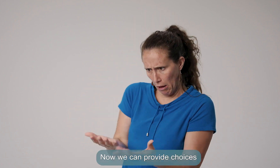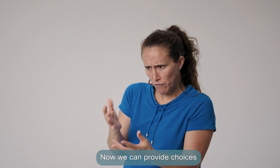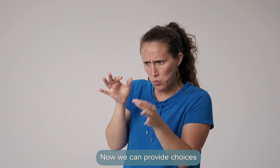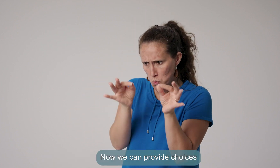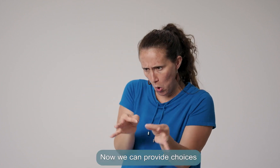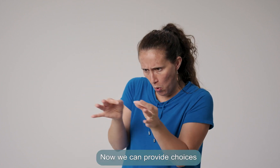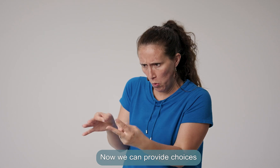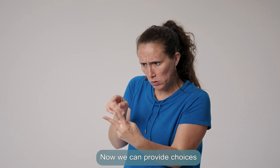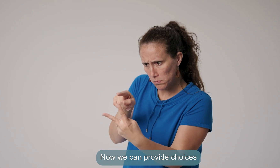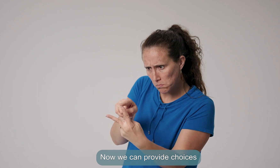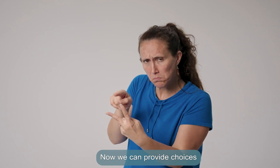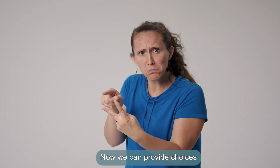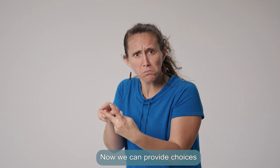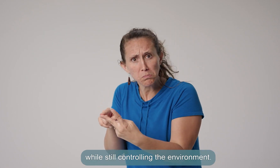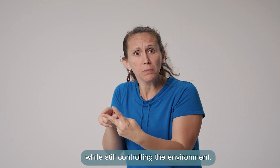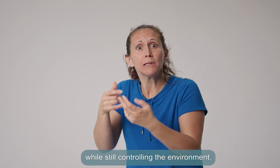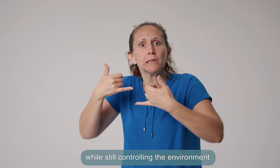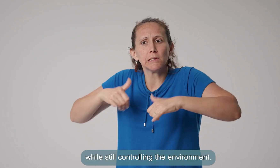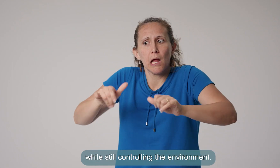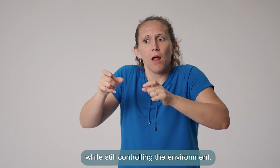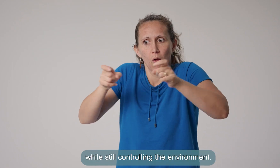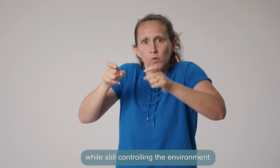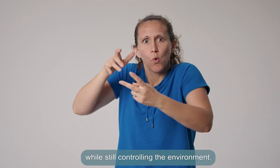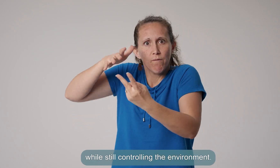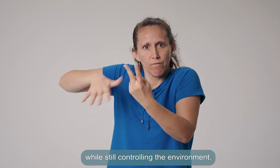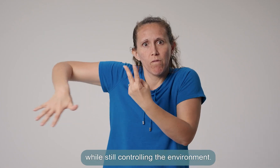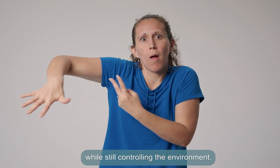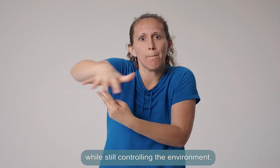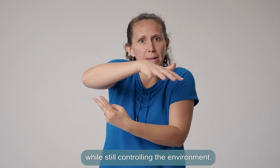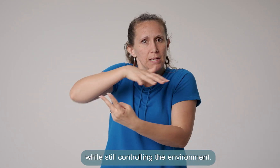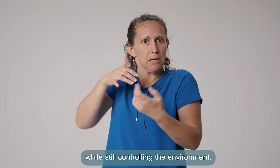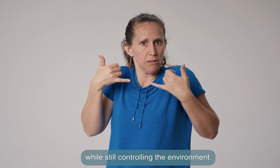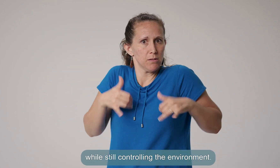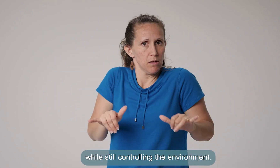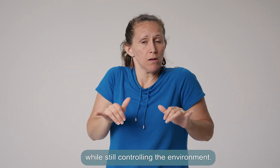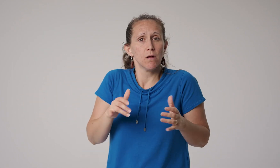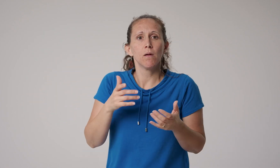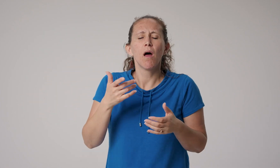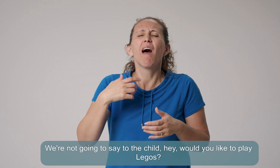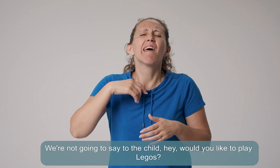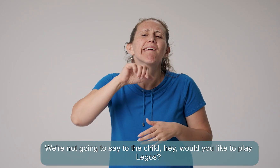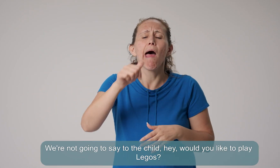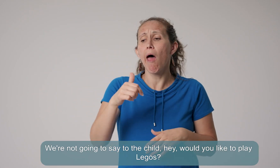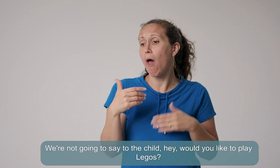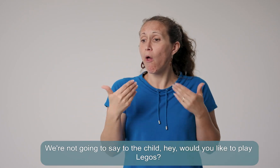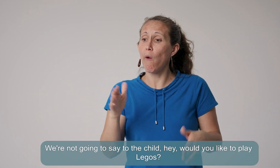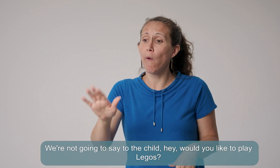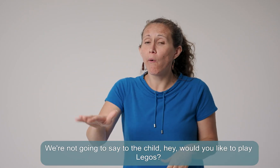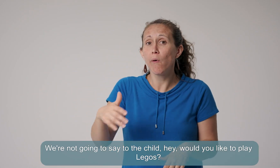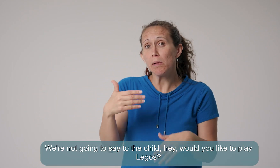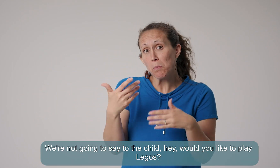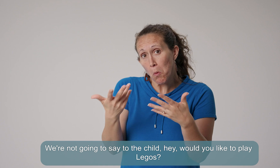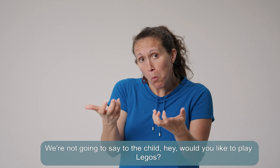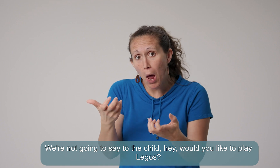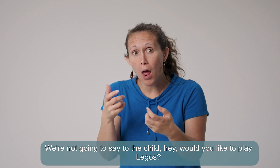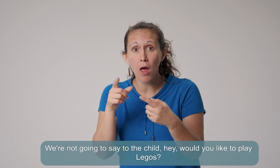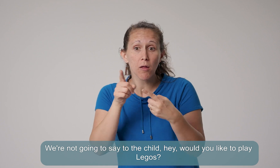Now, we can provide choices while still controlling the environment. We're not going to say to the child, "Hey, would you like to